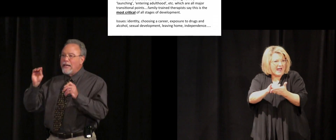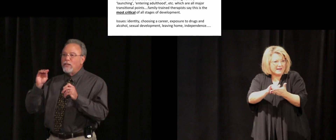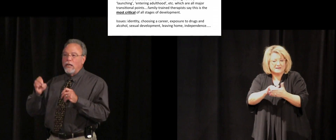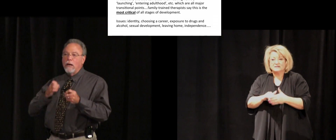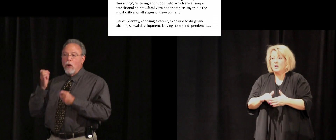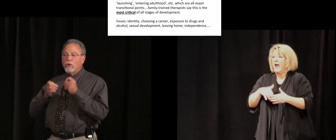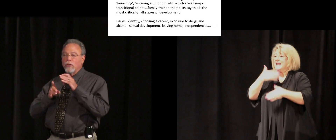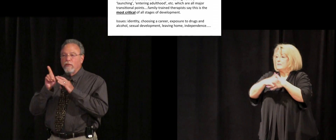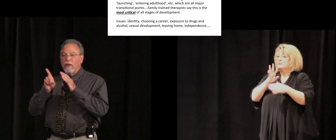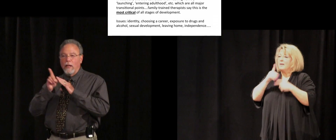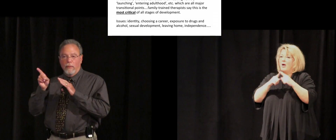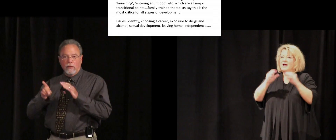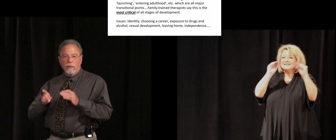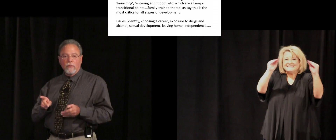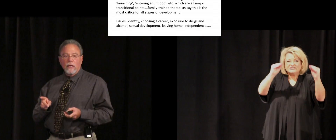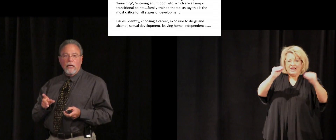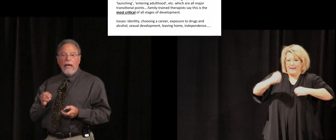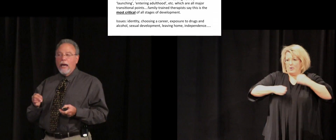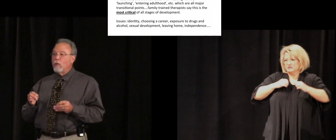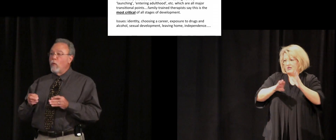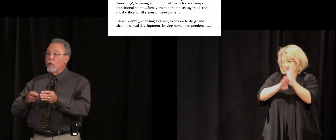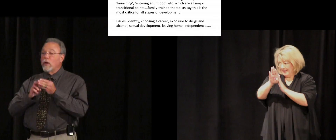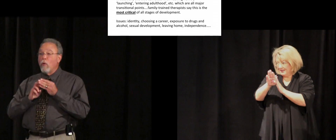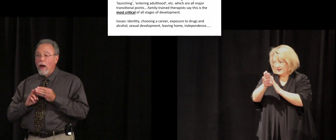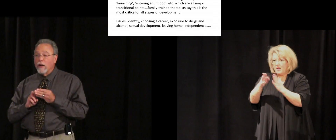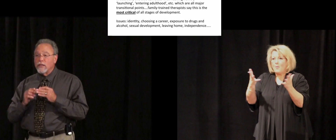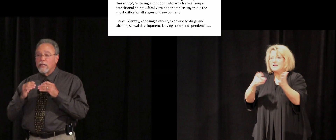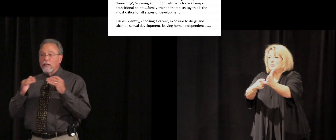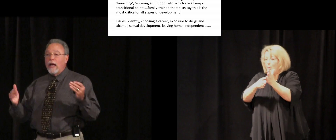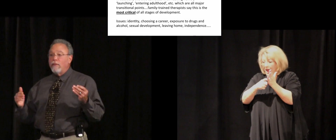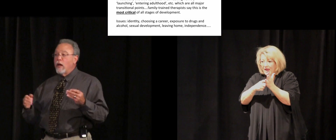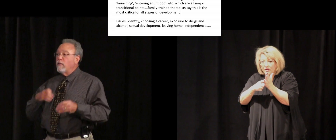of your classes? Why? Why?